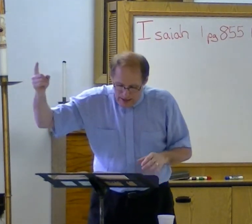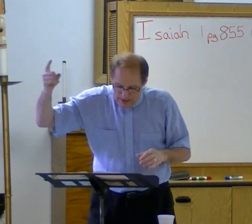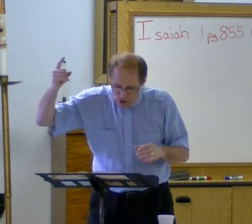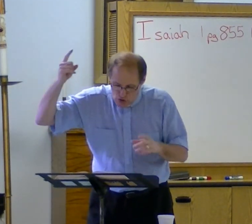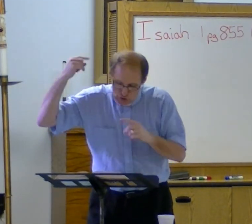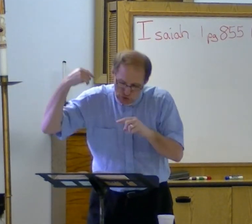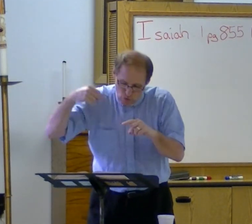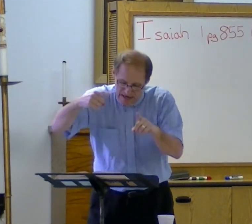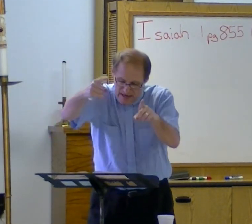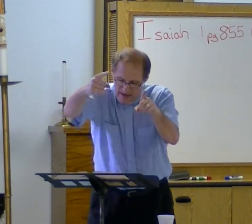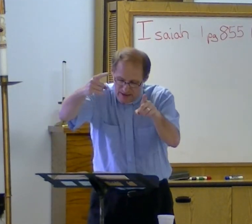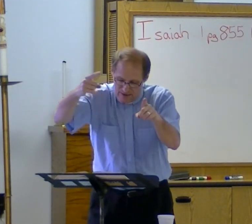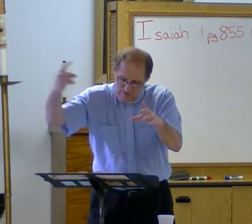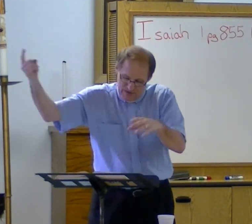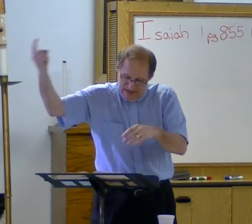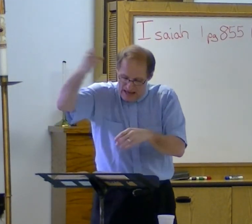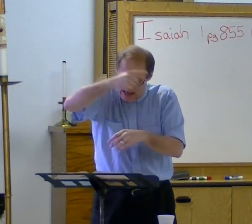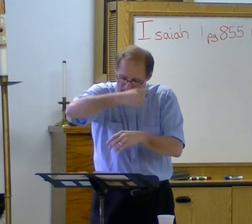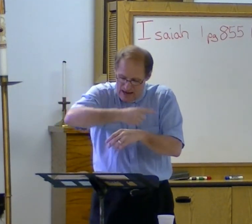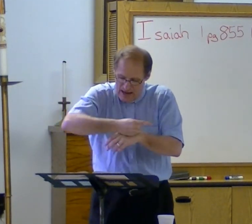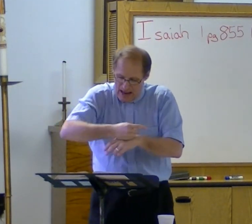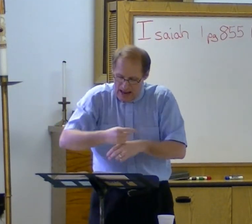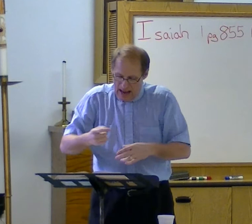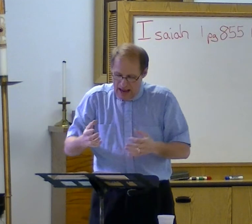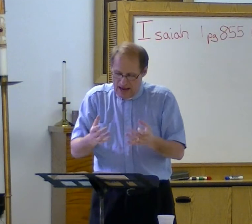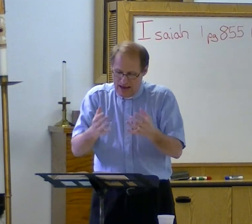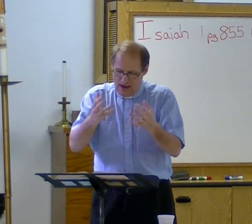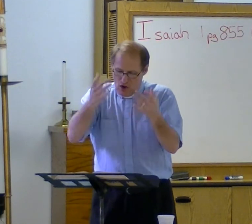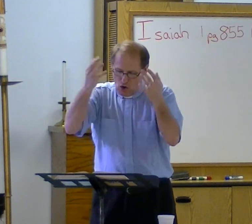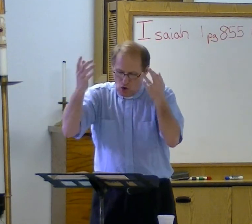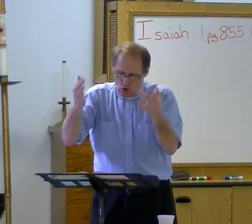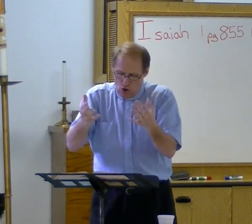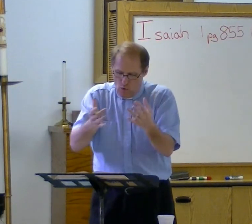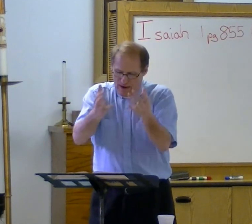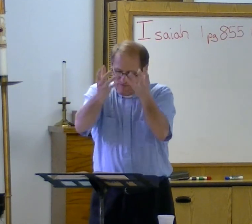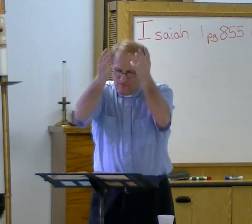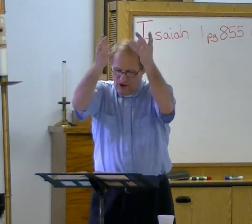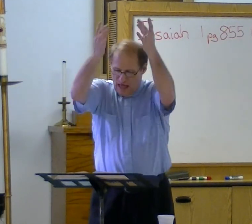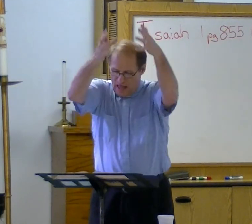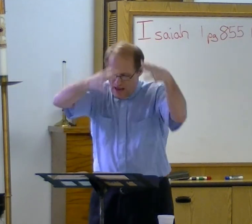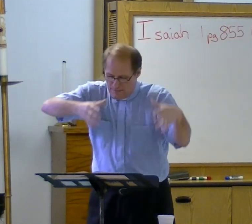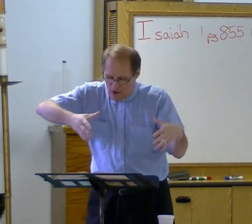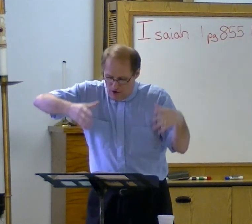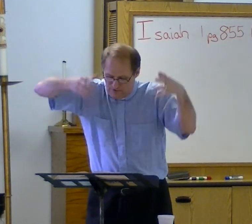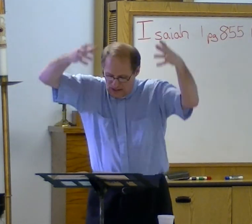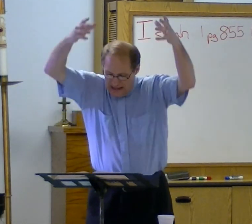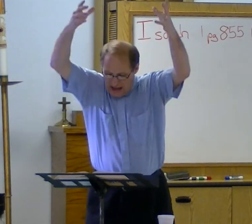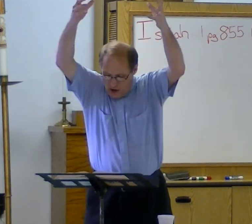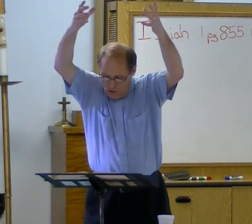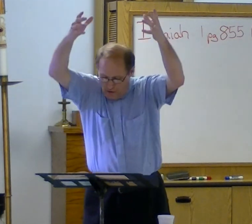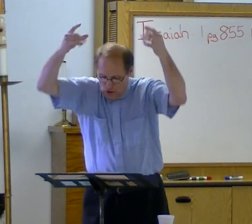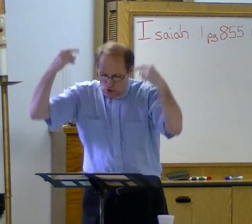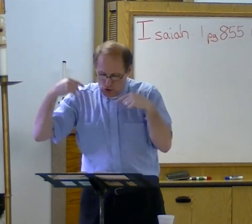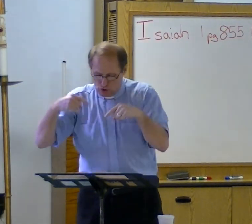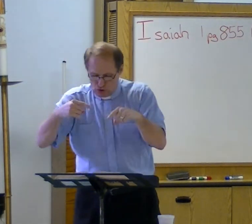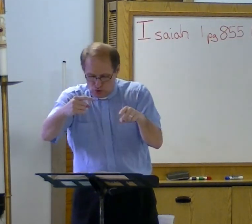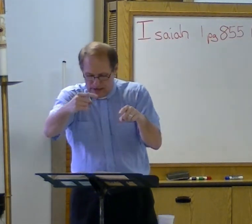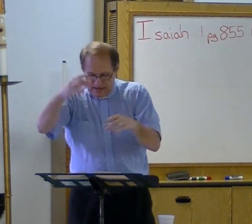and during the day, a glowing flame of cloud. During